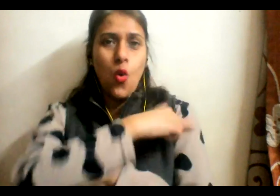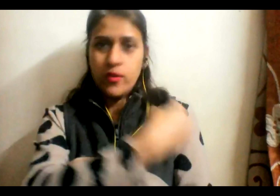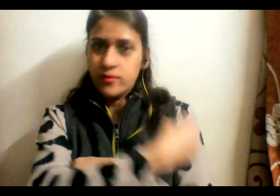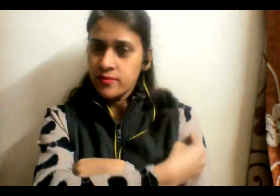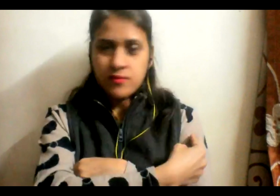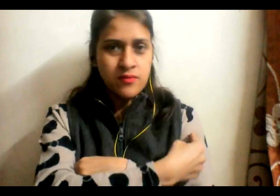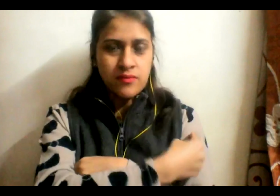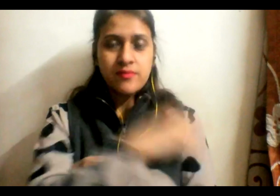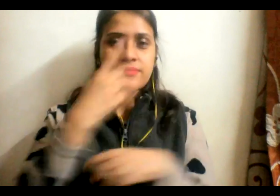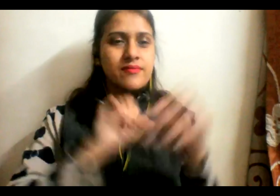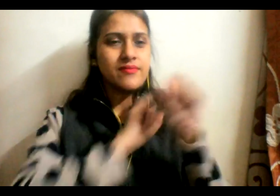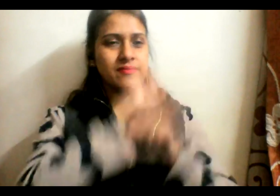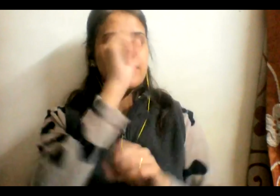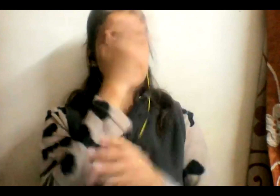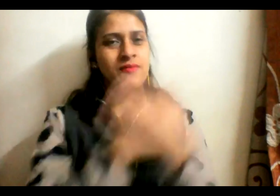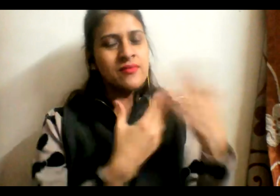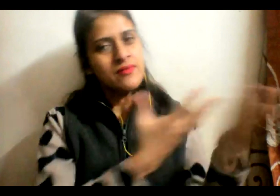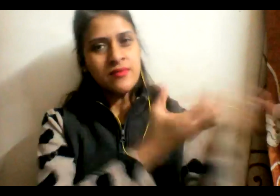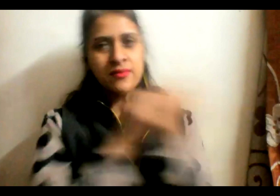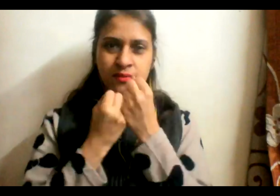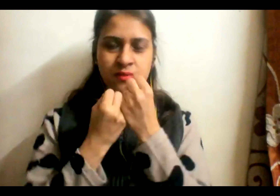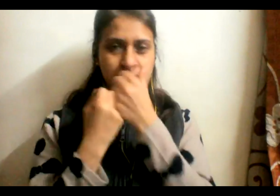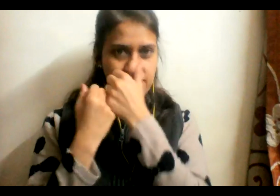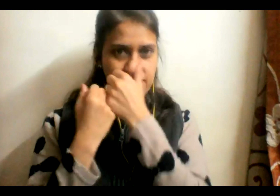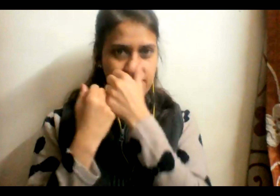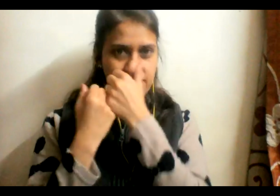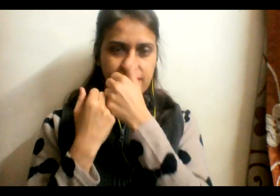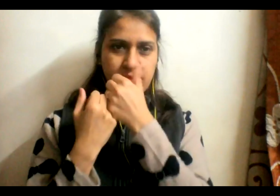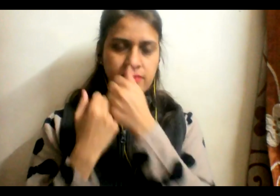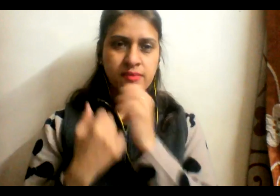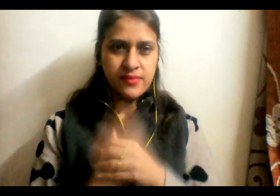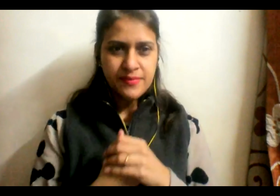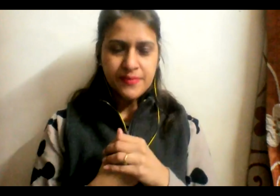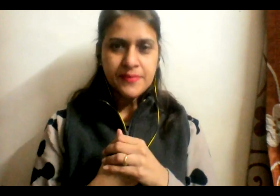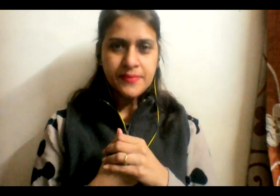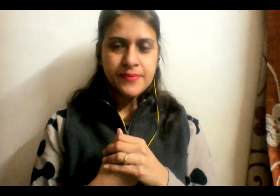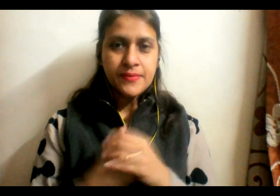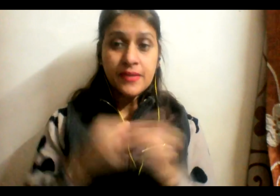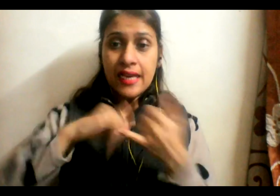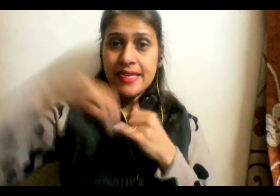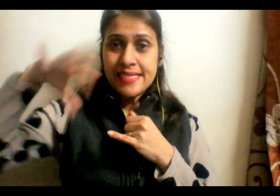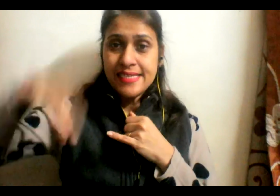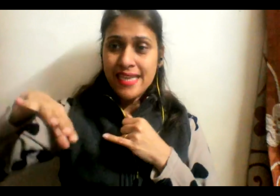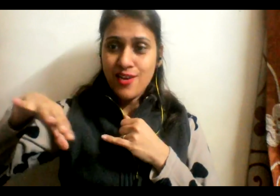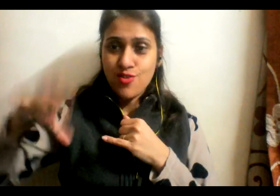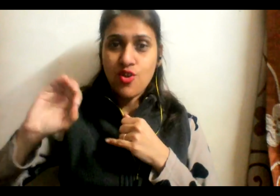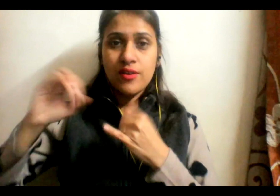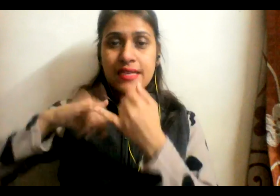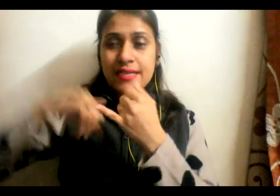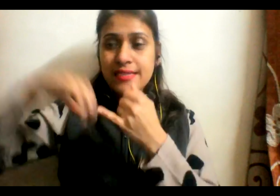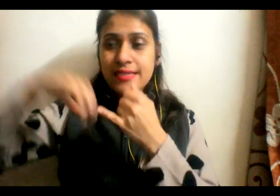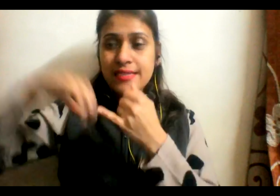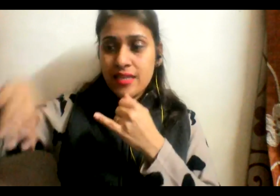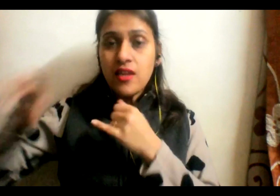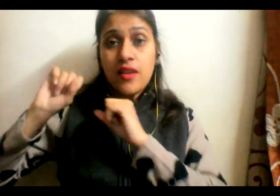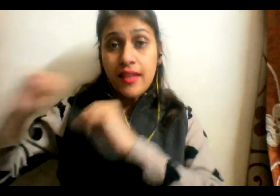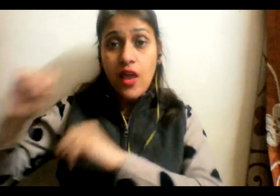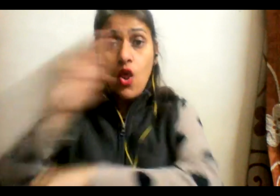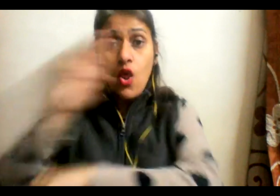disability certificate, so it is the state authority which provides you one. So don't you think that this